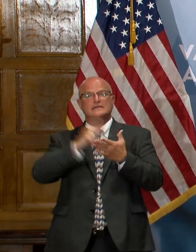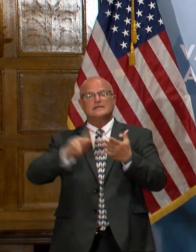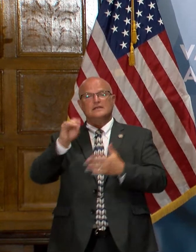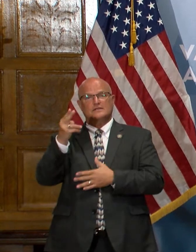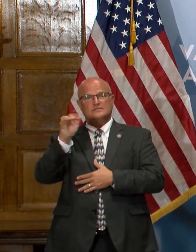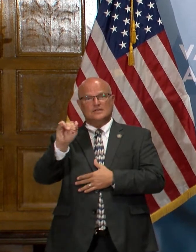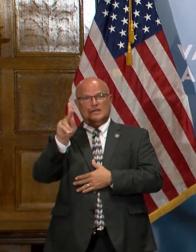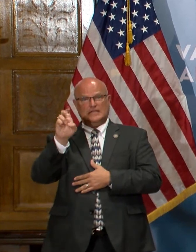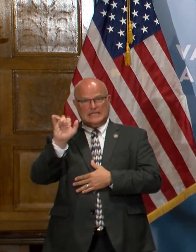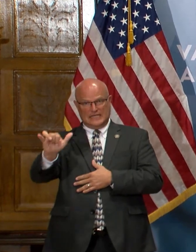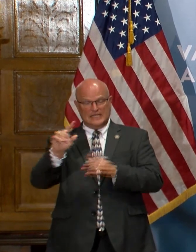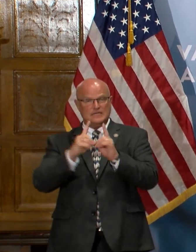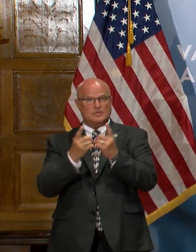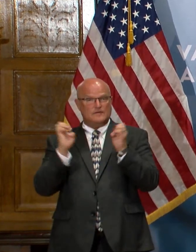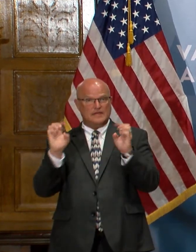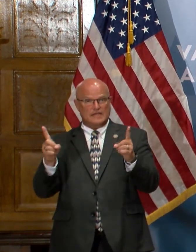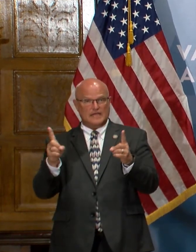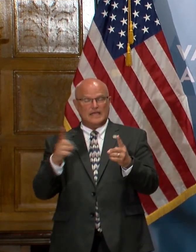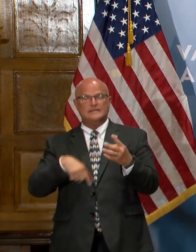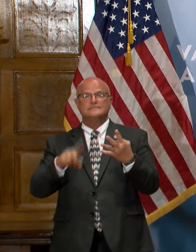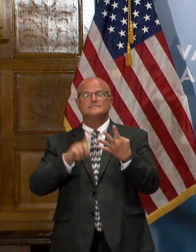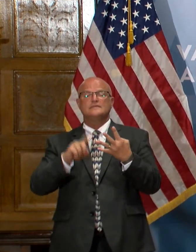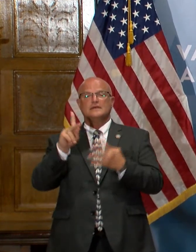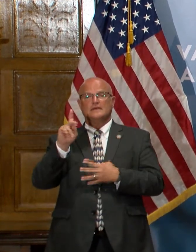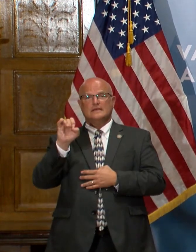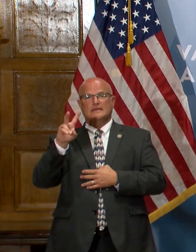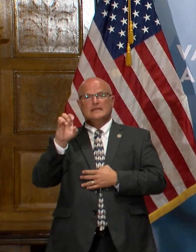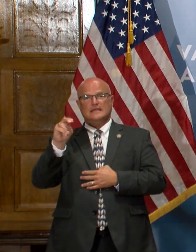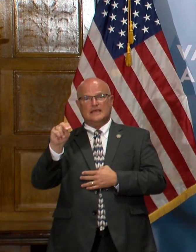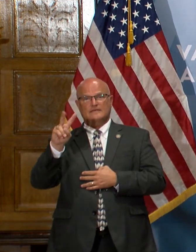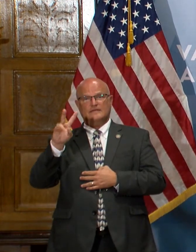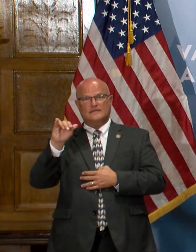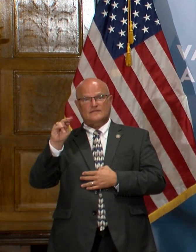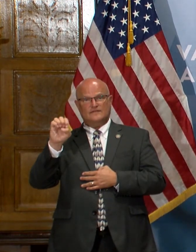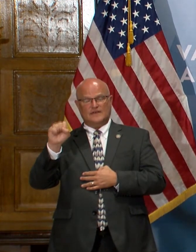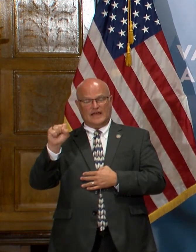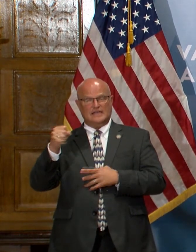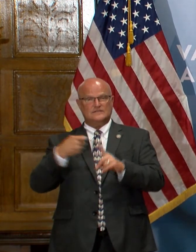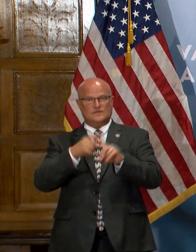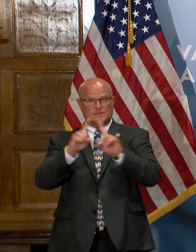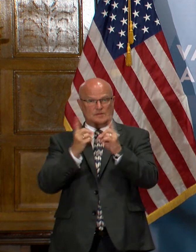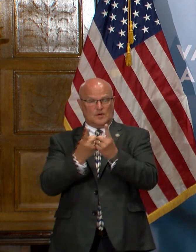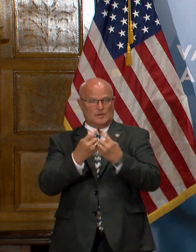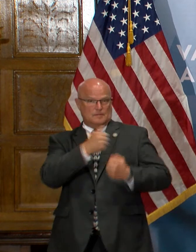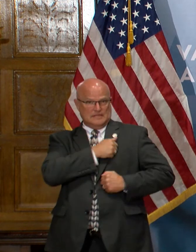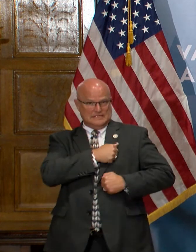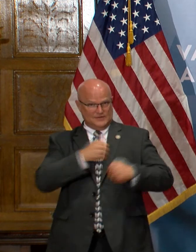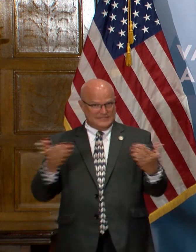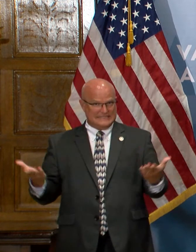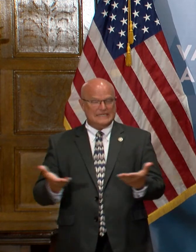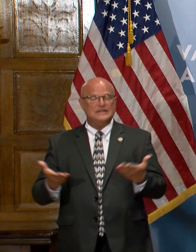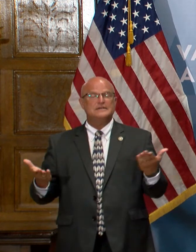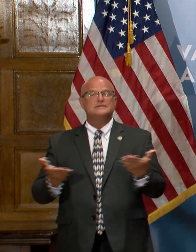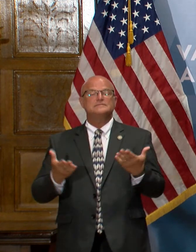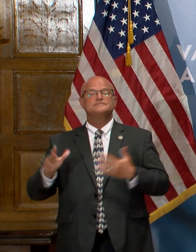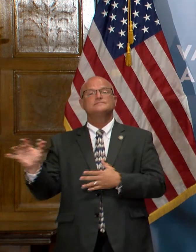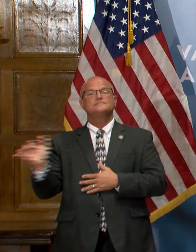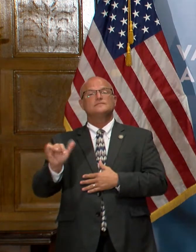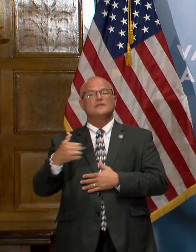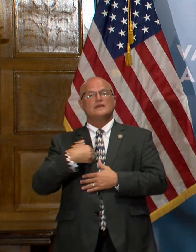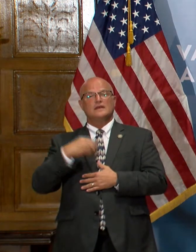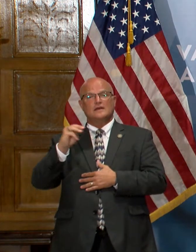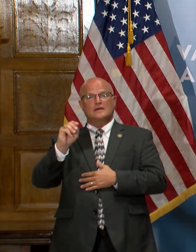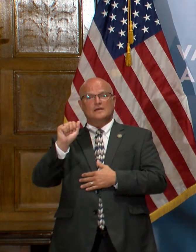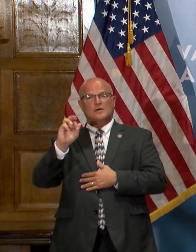Department of Education. I have General Kevin Vines of our Department of Military that's here. We have